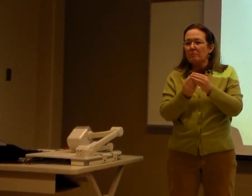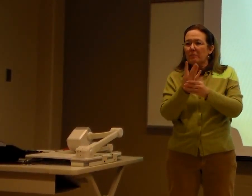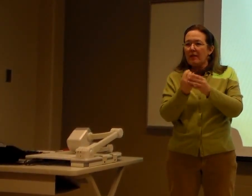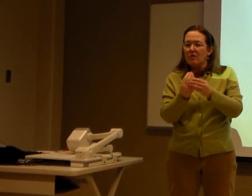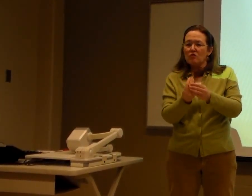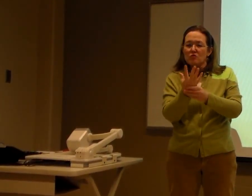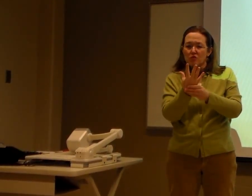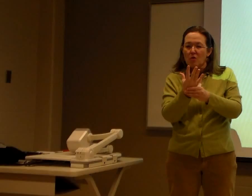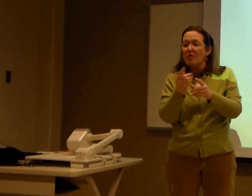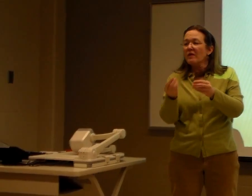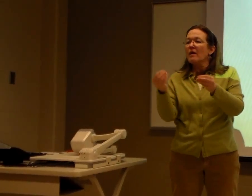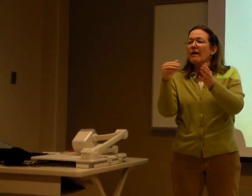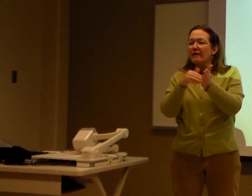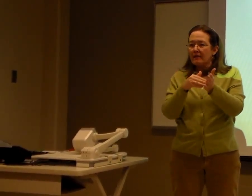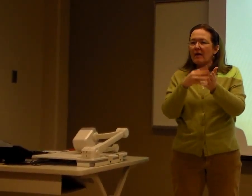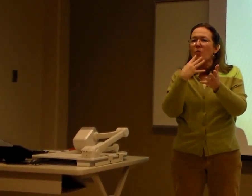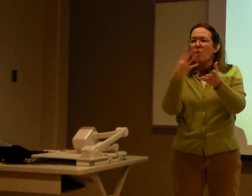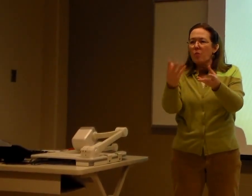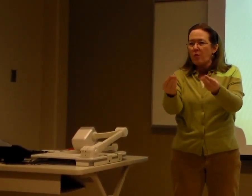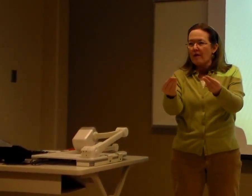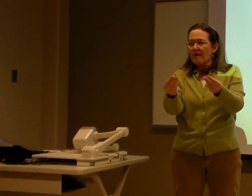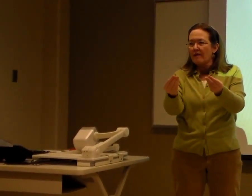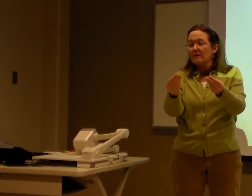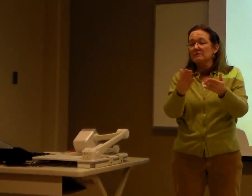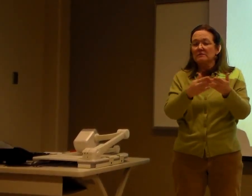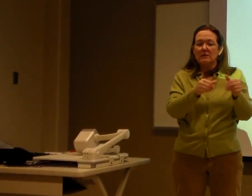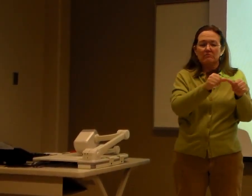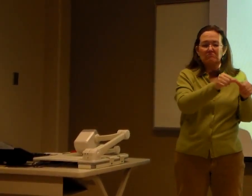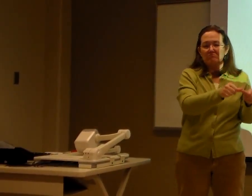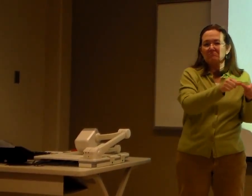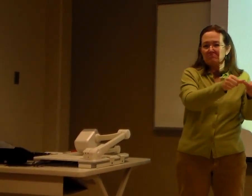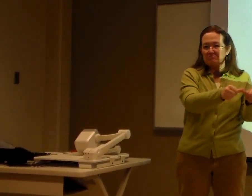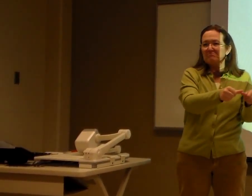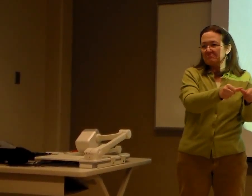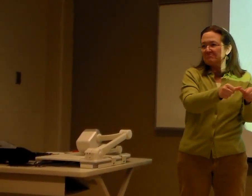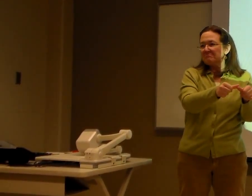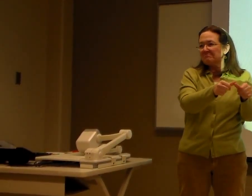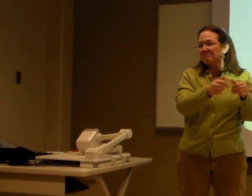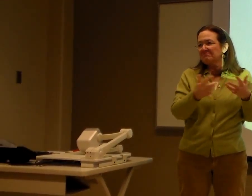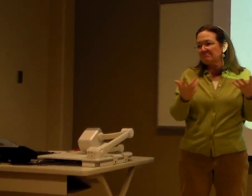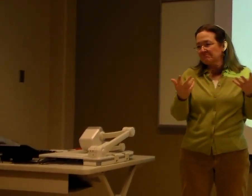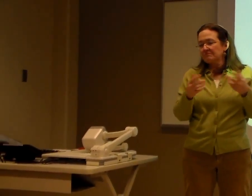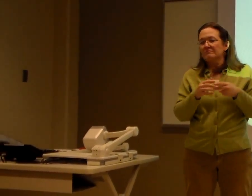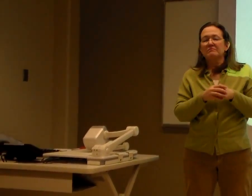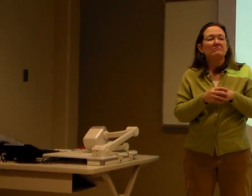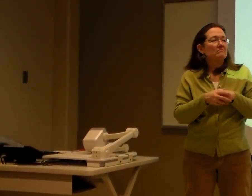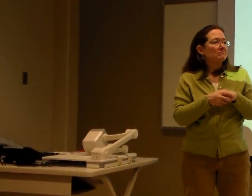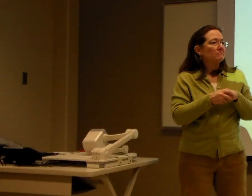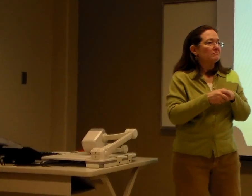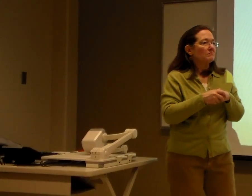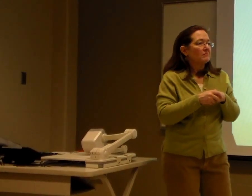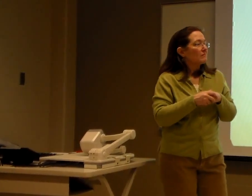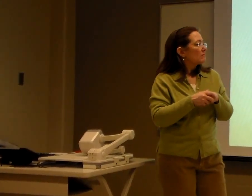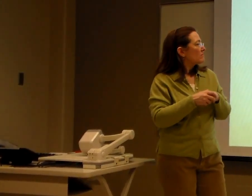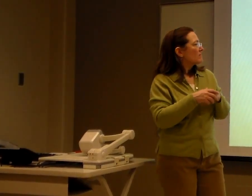And sometimes when they dry up and shrink, different plants will grow, but then when the wetlands come